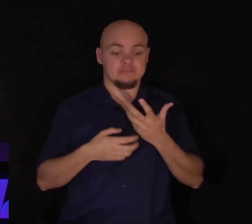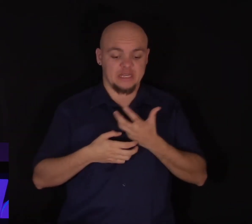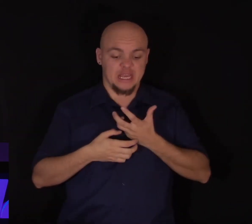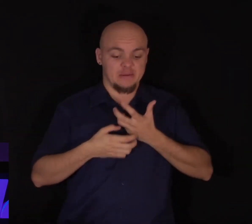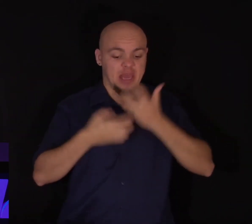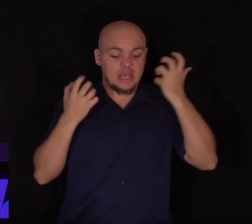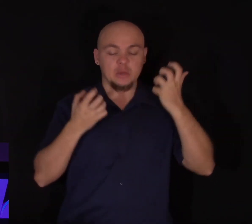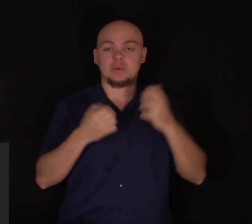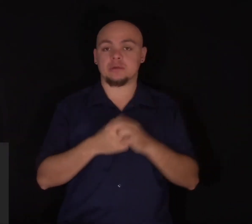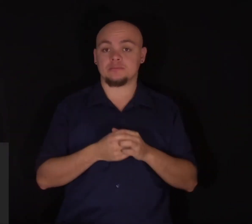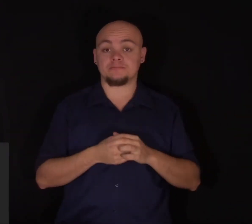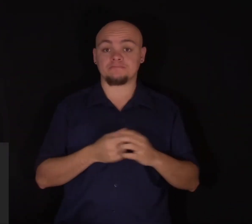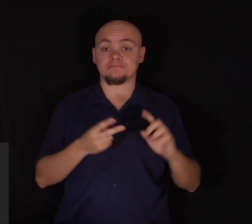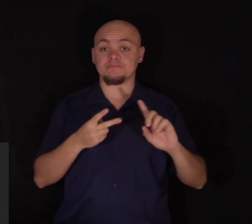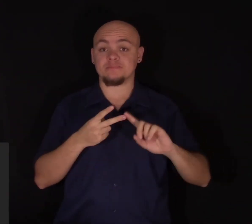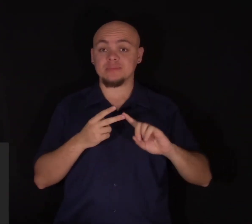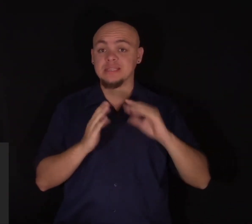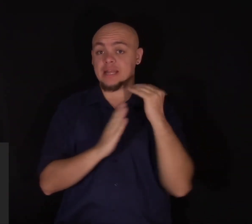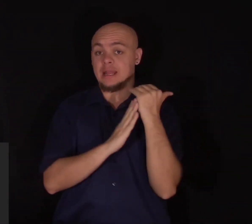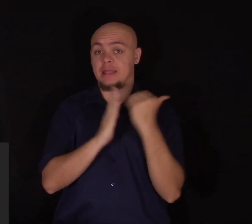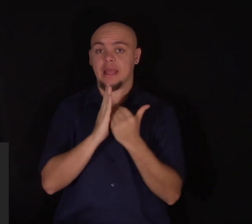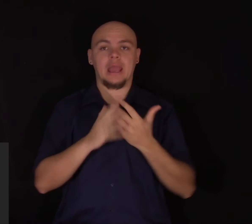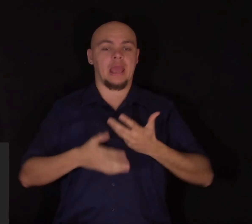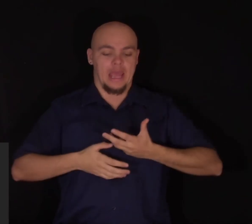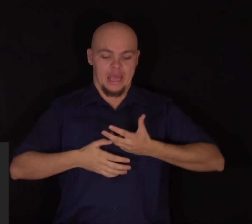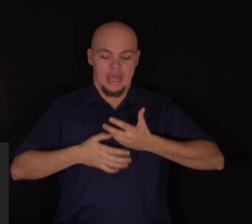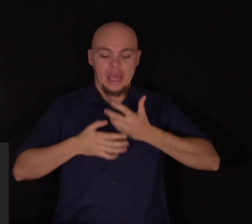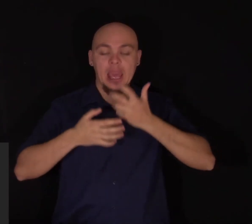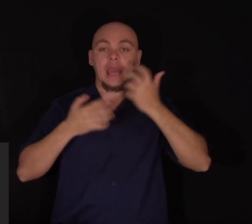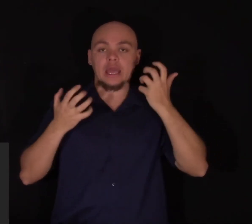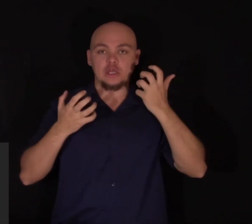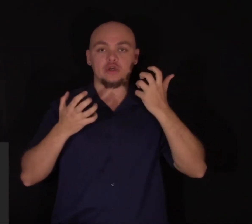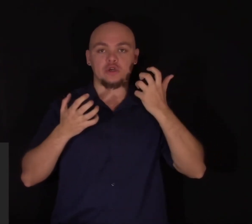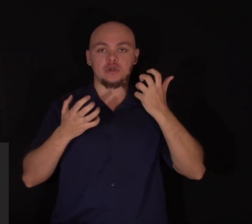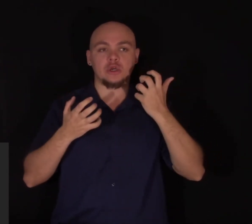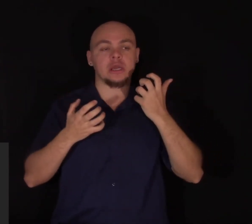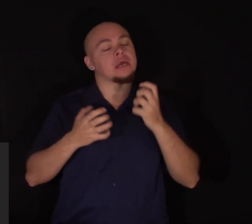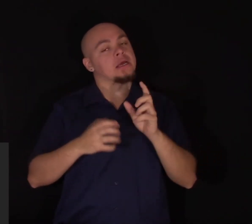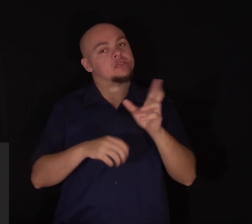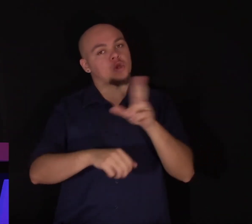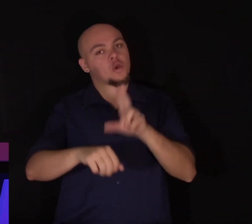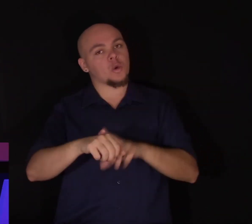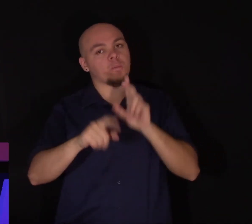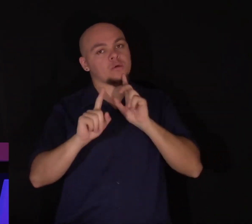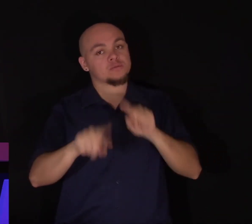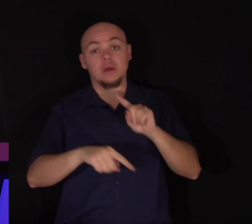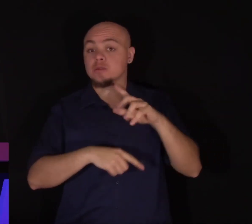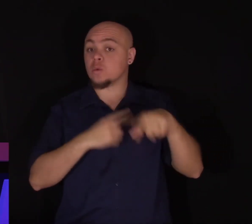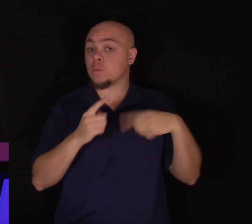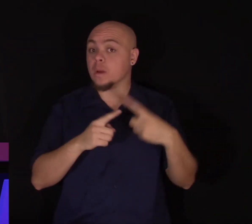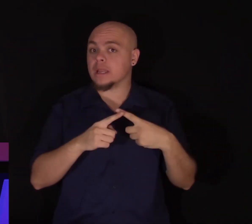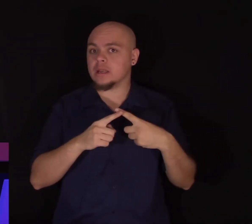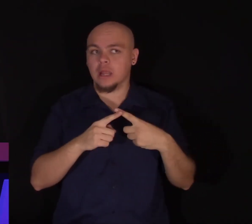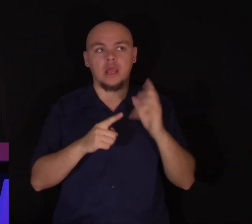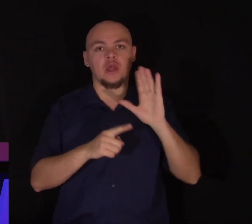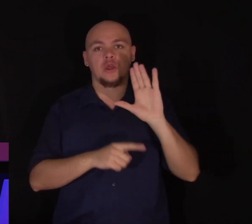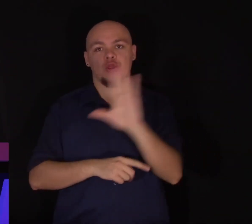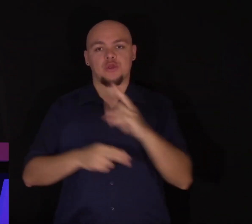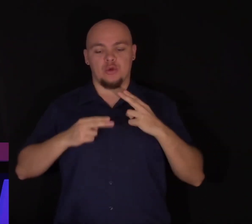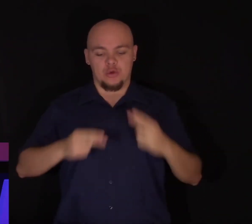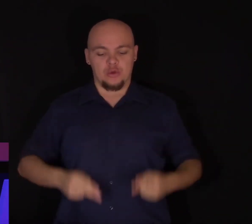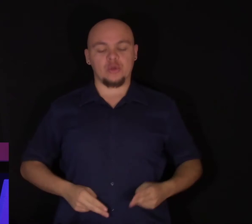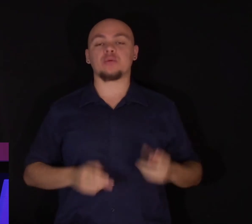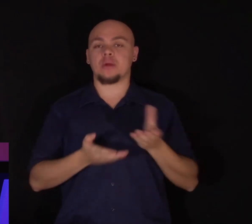because here's our second lesson. Anger is a very normal response to having your human rights compromised. That's important to say. We have to stop using